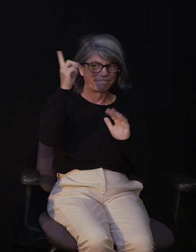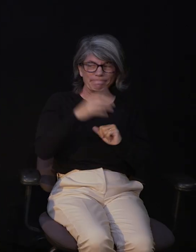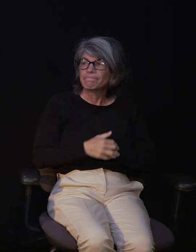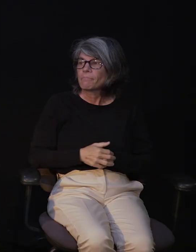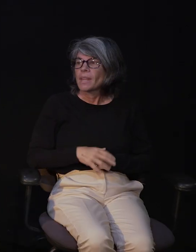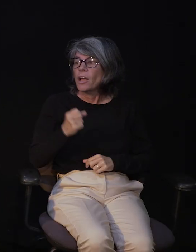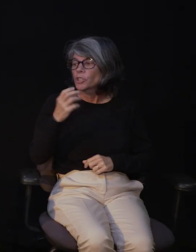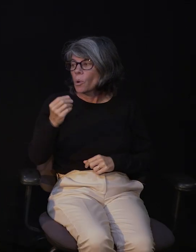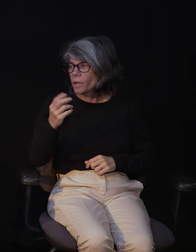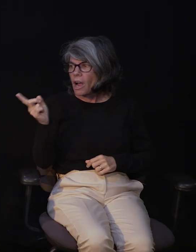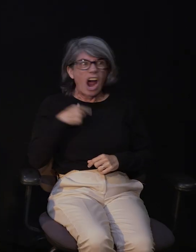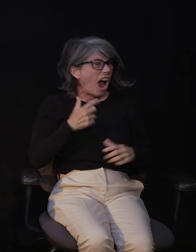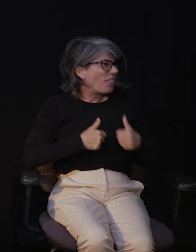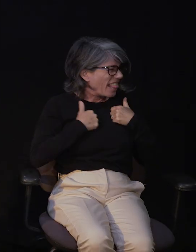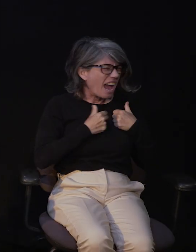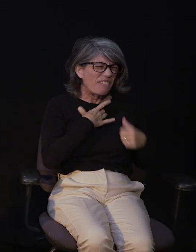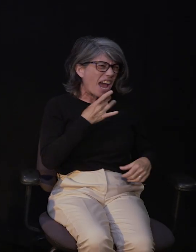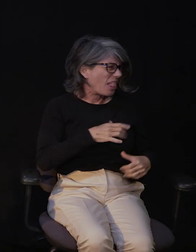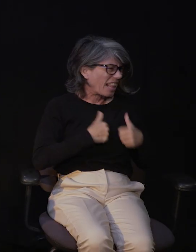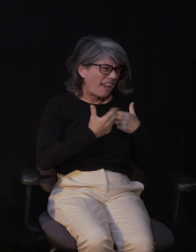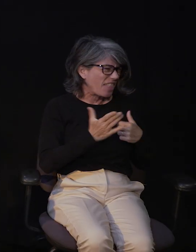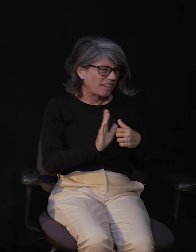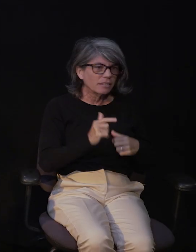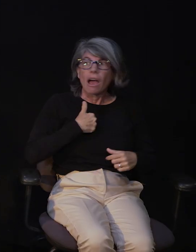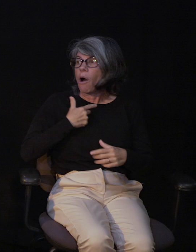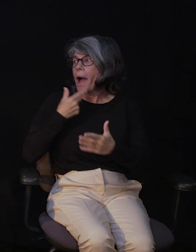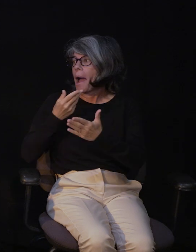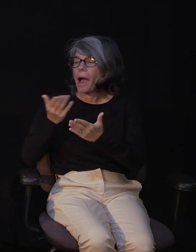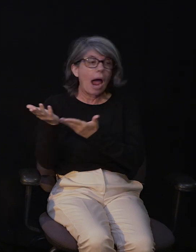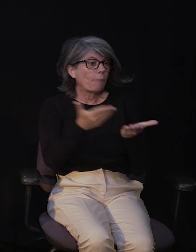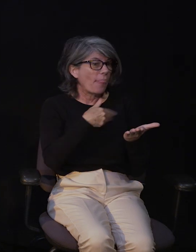see. Well, Are they alive? I don't like live. I bought this book.